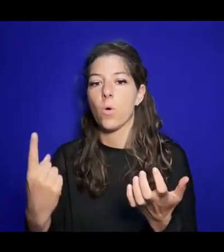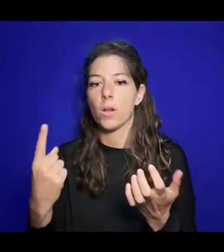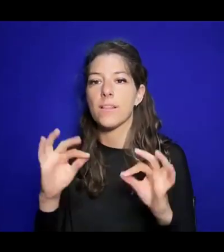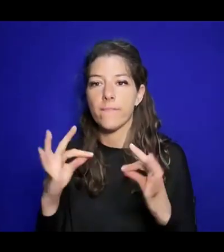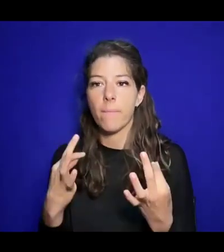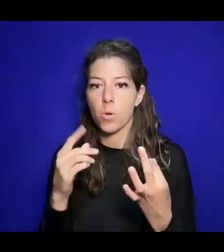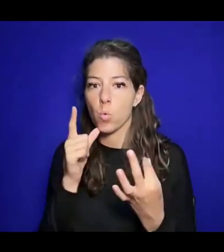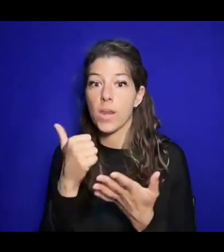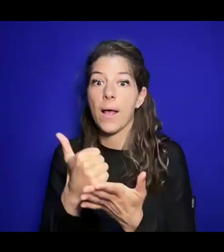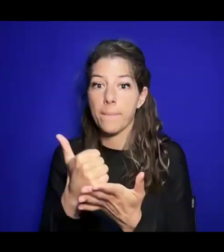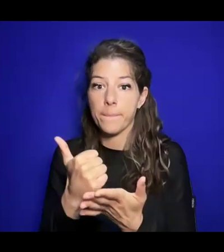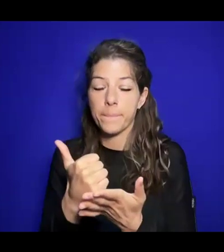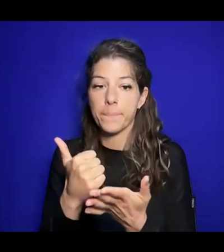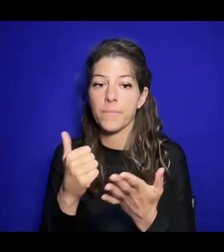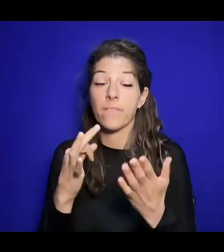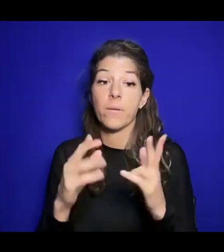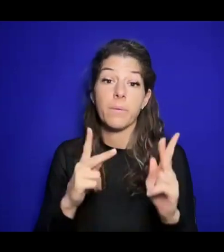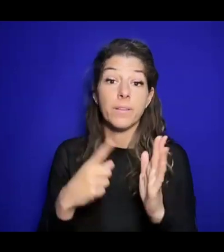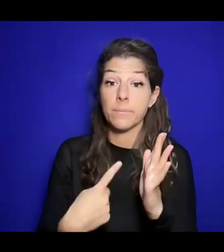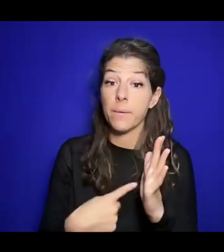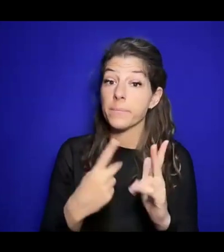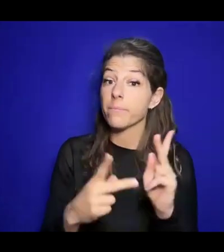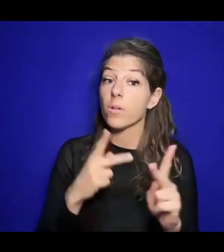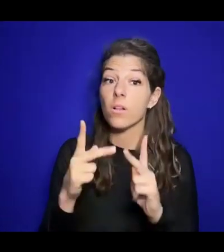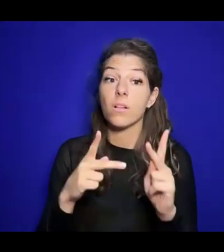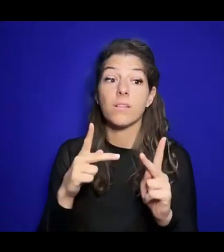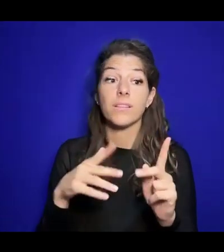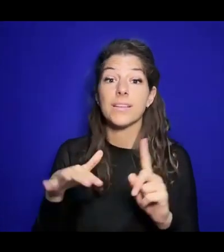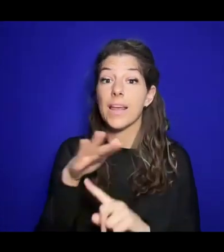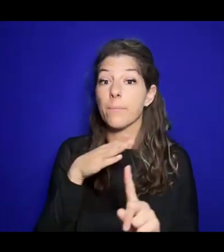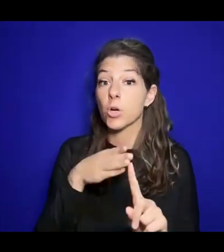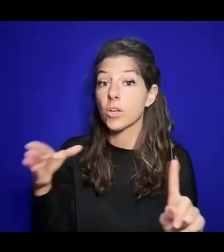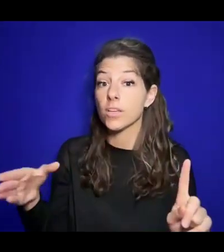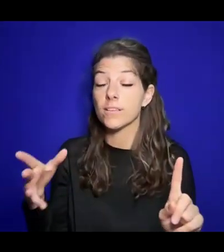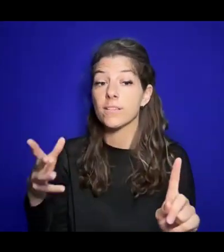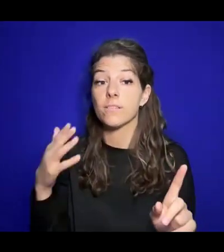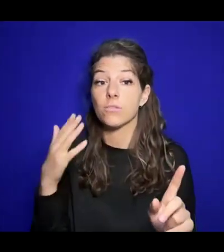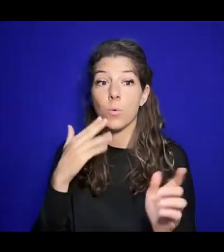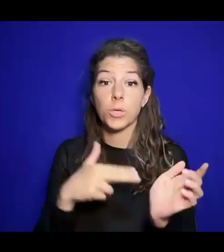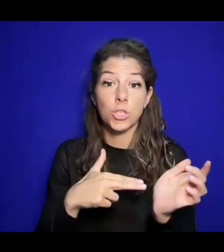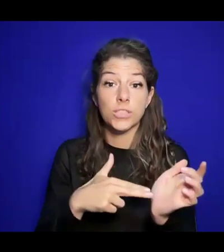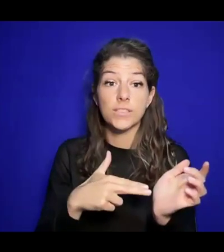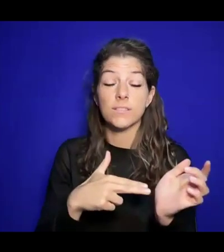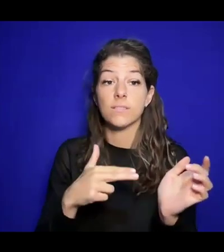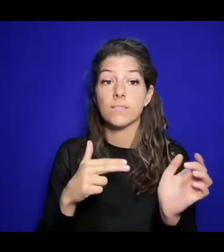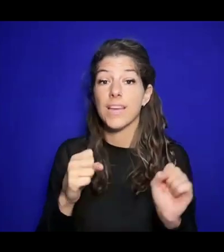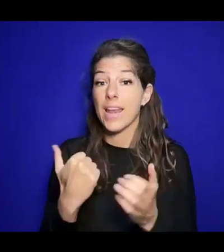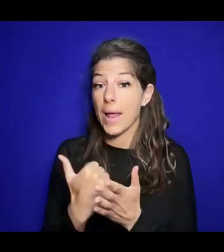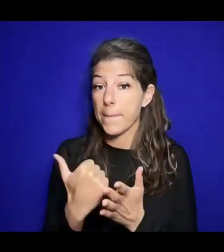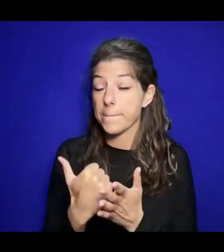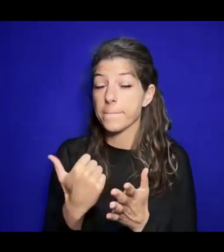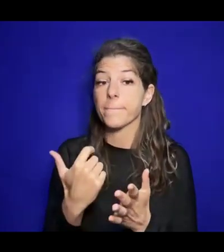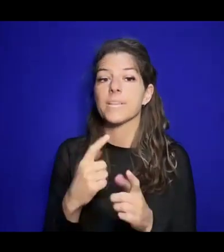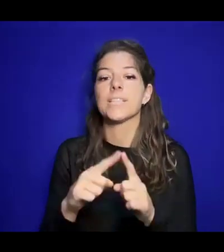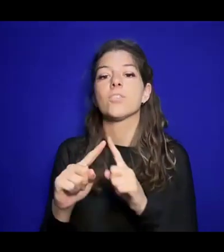family who can help. If there are people, sometimes there are people in the neighborhood. Sometimes you might know a nurse that might be able to help. There